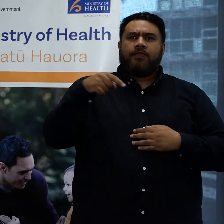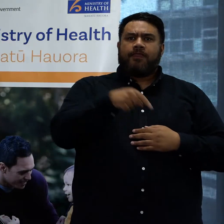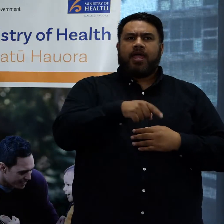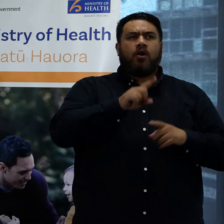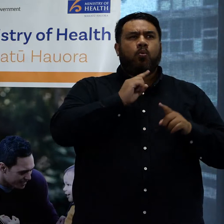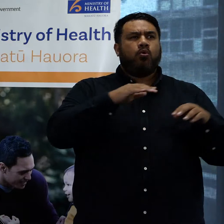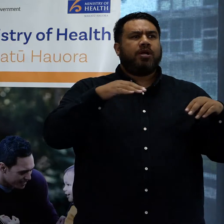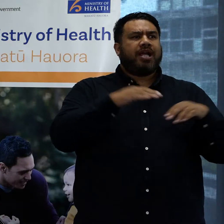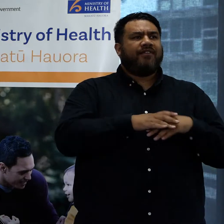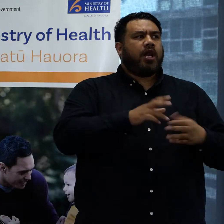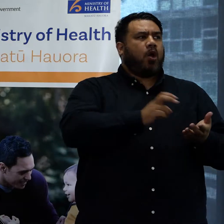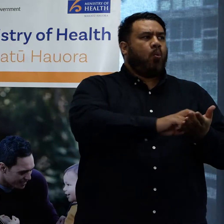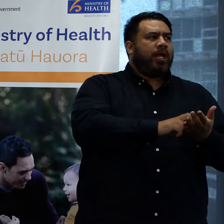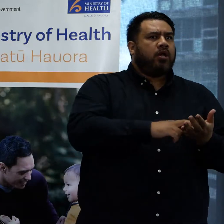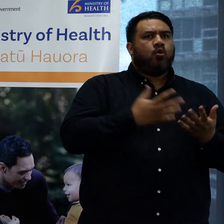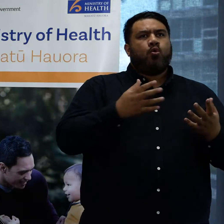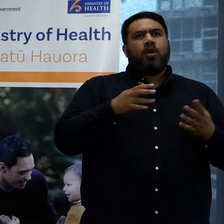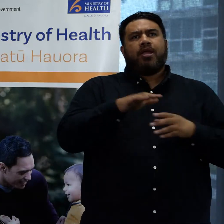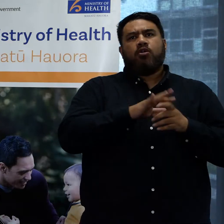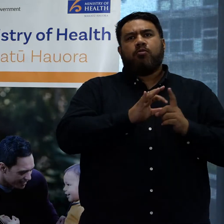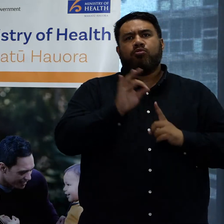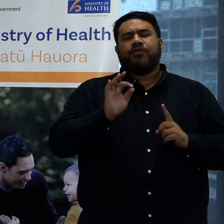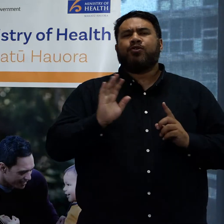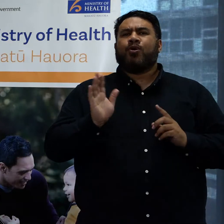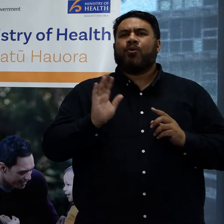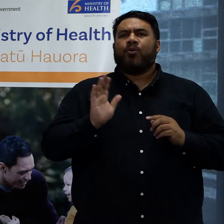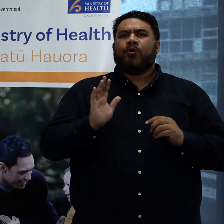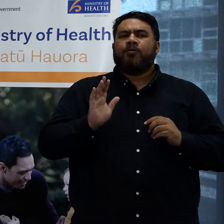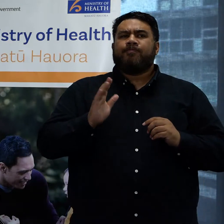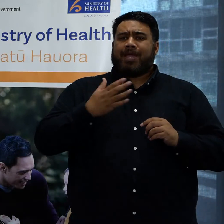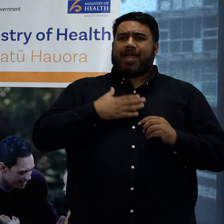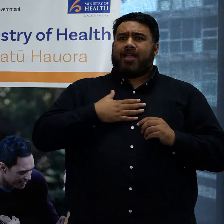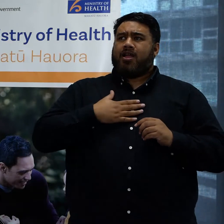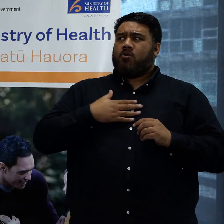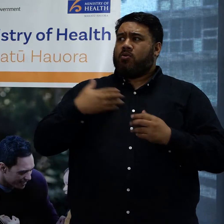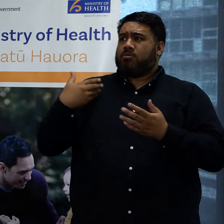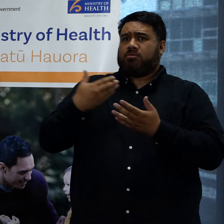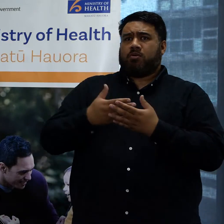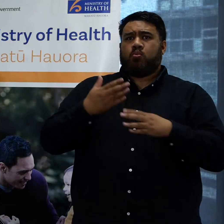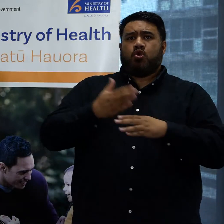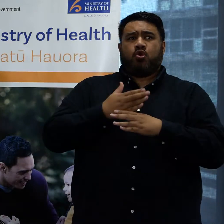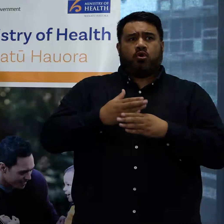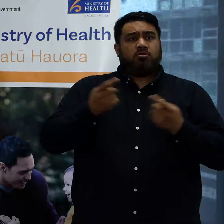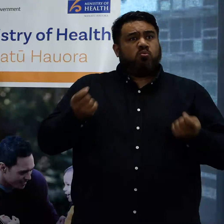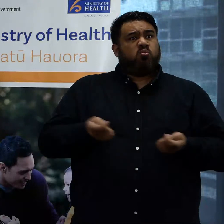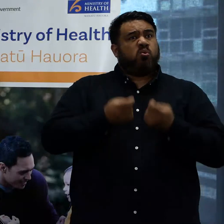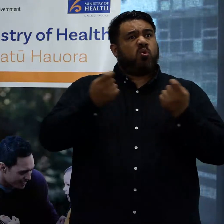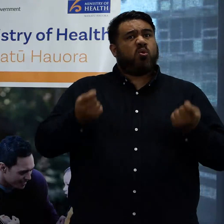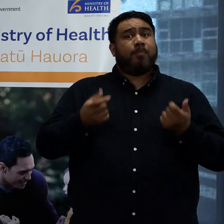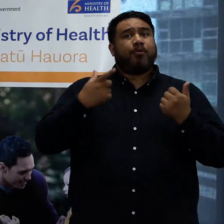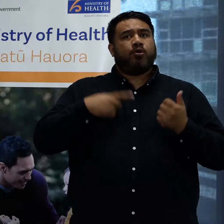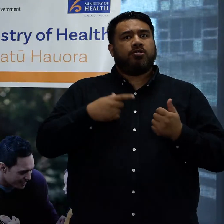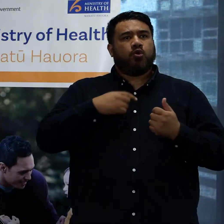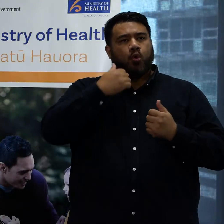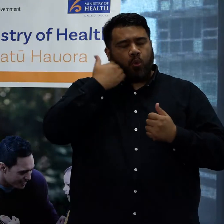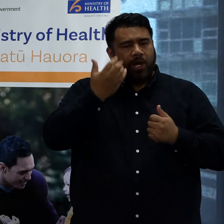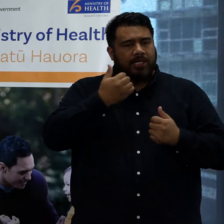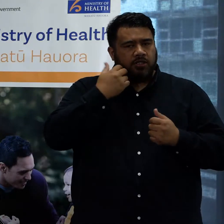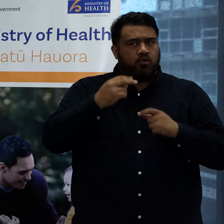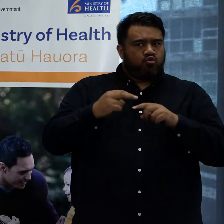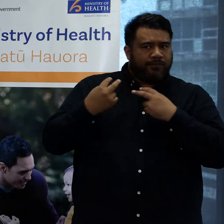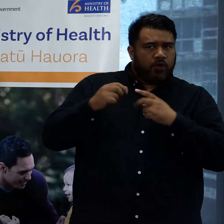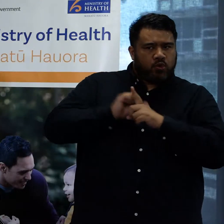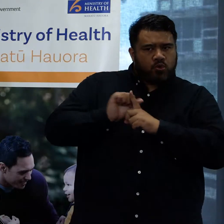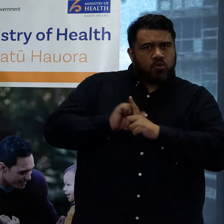weaknesses or areas for improvement. And so a fundamental part of our success in this country has been our ongoing review, learning and